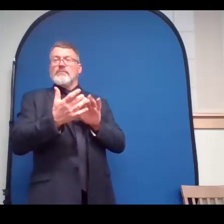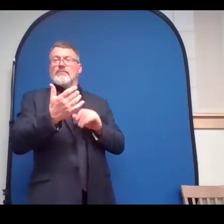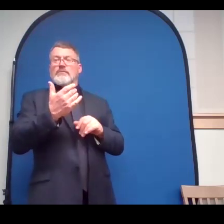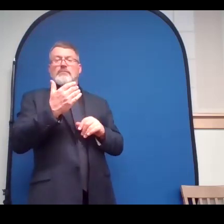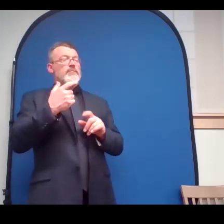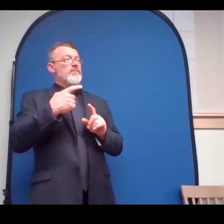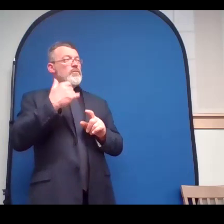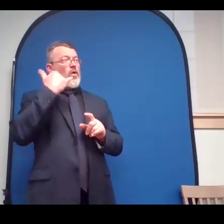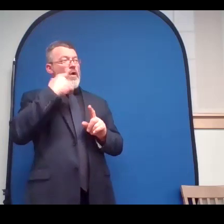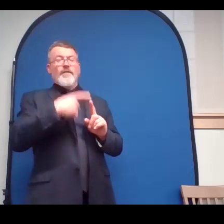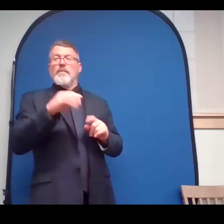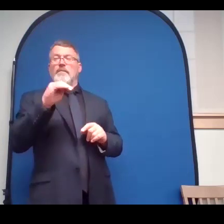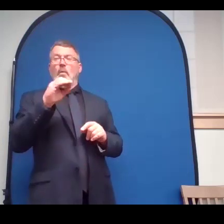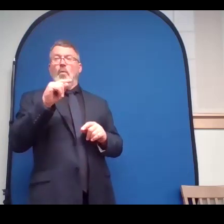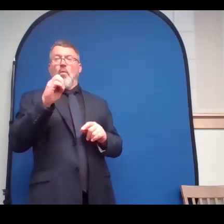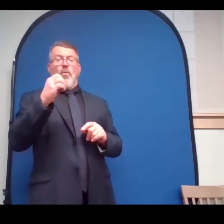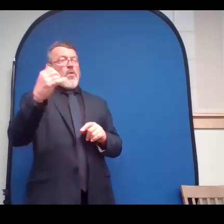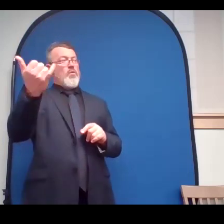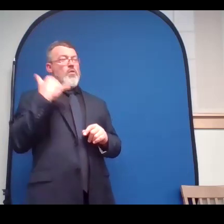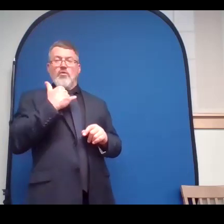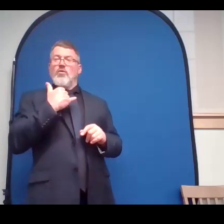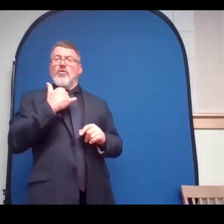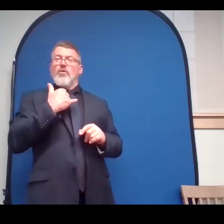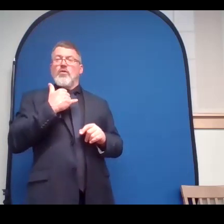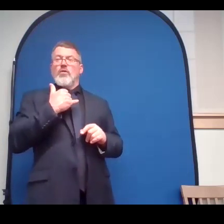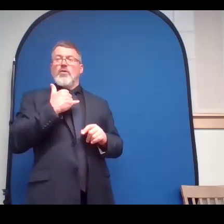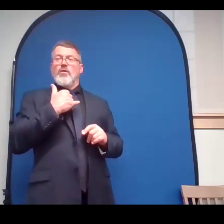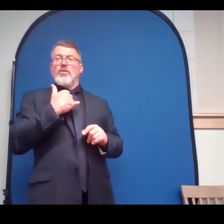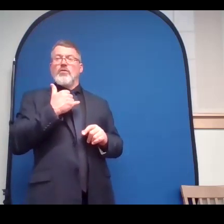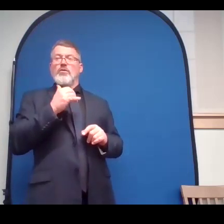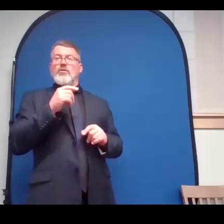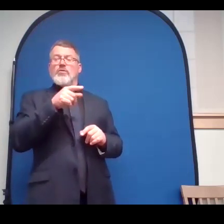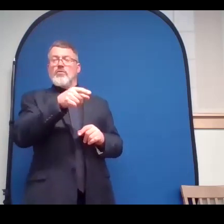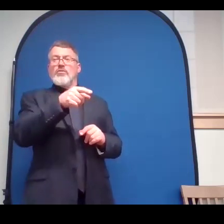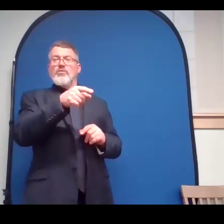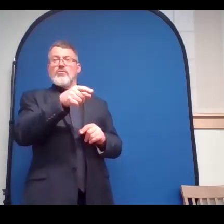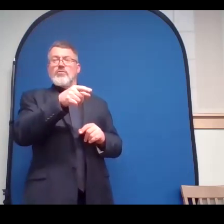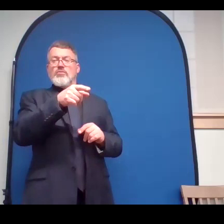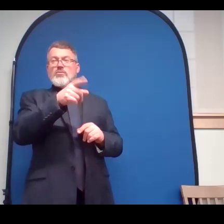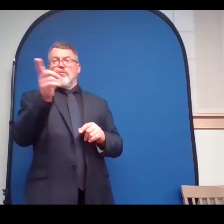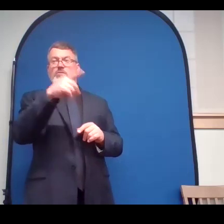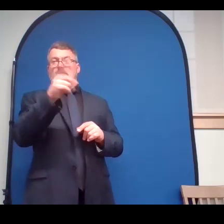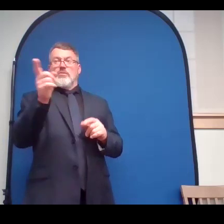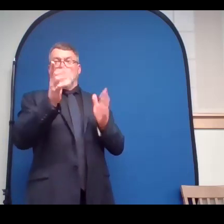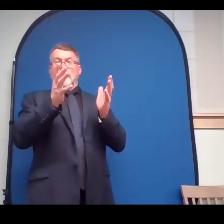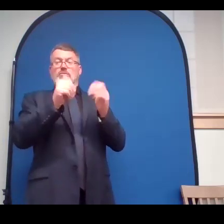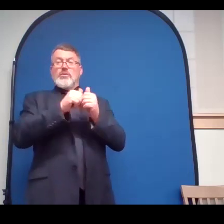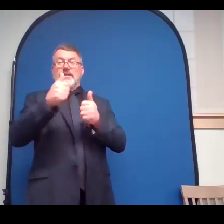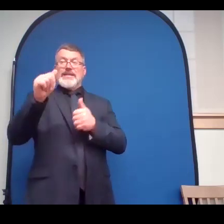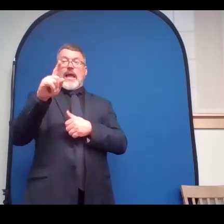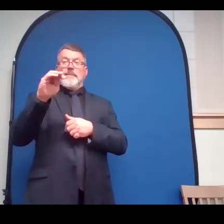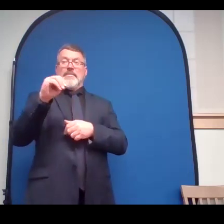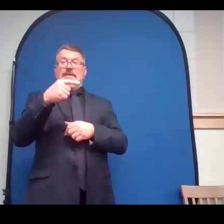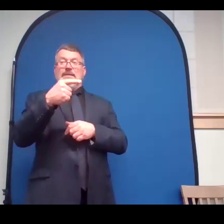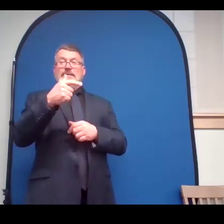First Sergeant Mo, sir. Okay. So you didn't never speak to Administrator Getchell? Not that I can recall, sir. Okay. What is